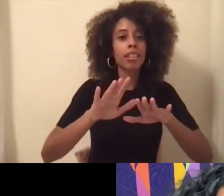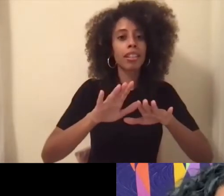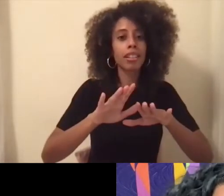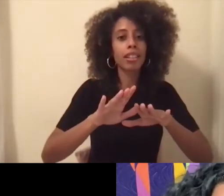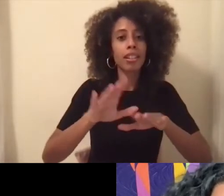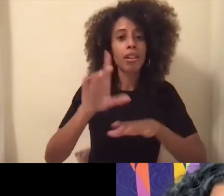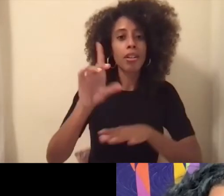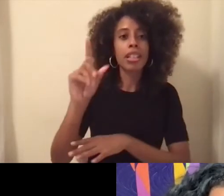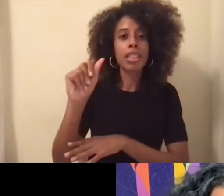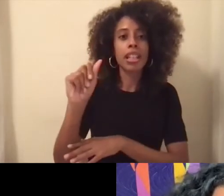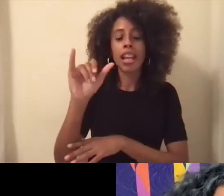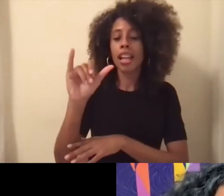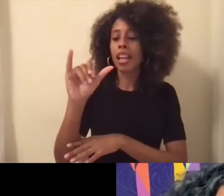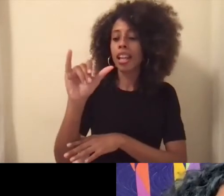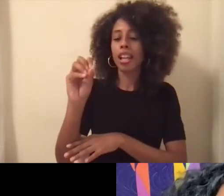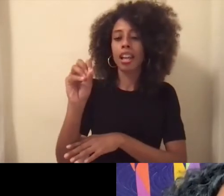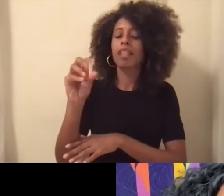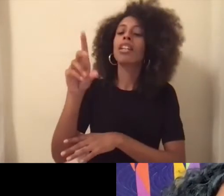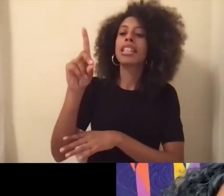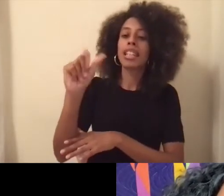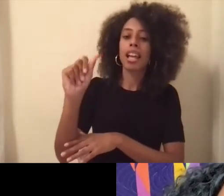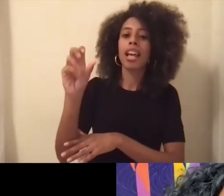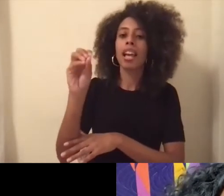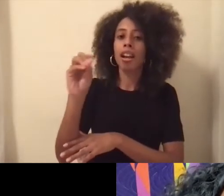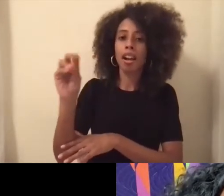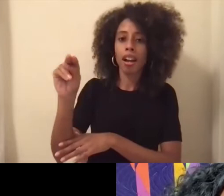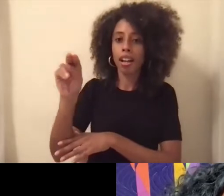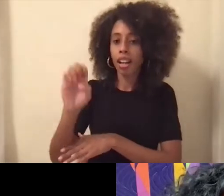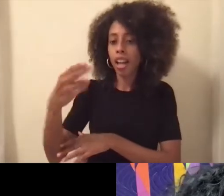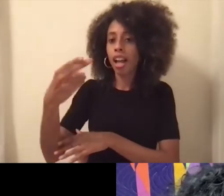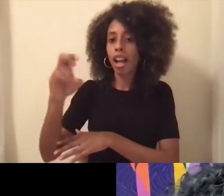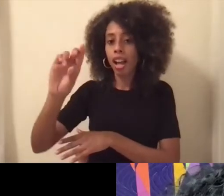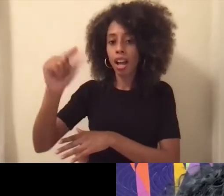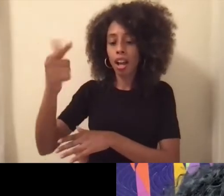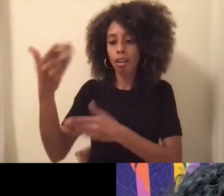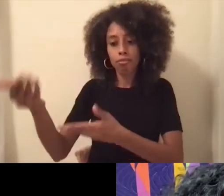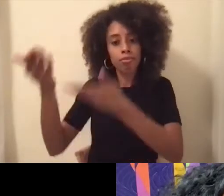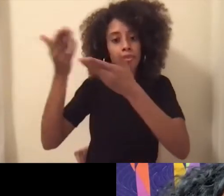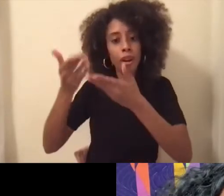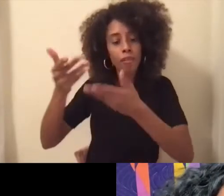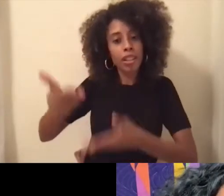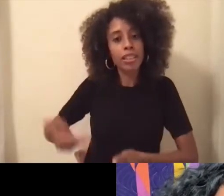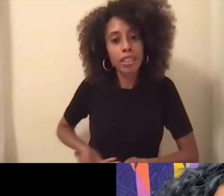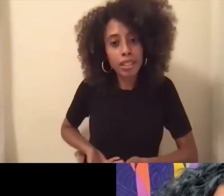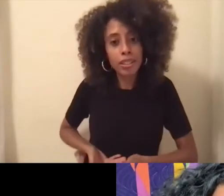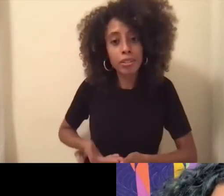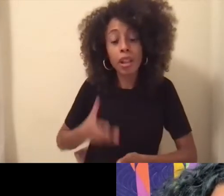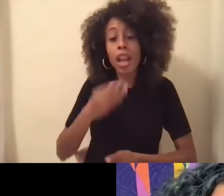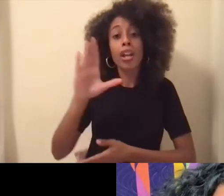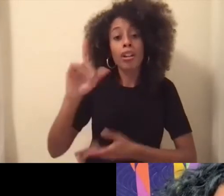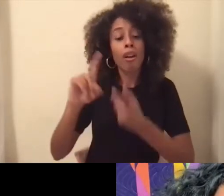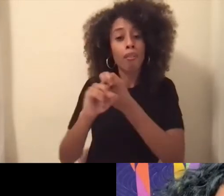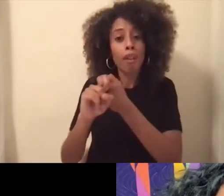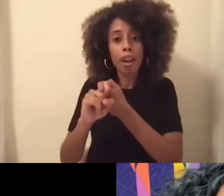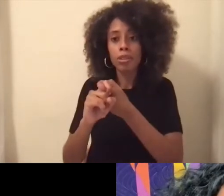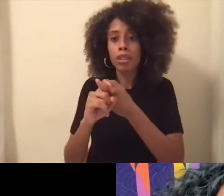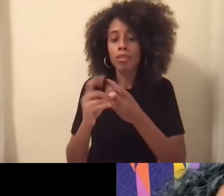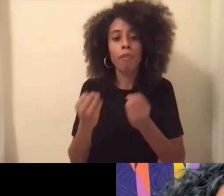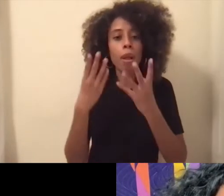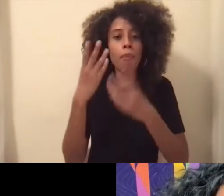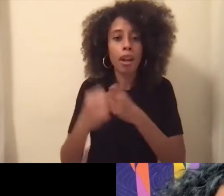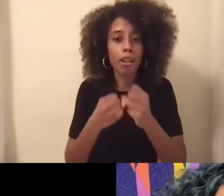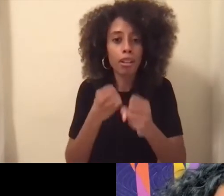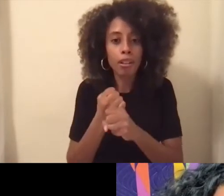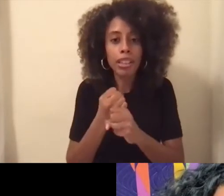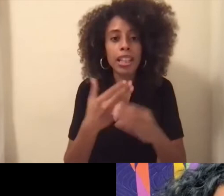invitation to me and to us, in addition to your friendship through the years. And I also want to give thanks and gratitude to